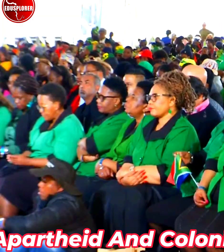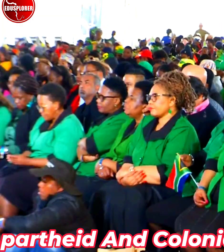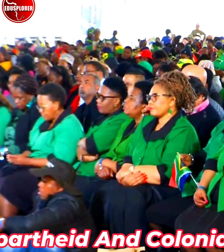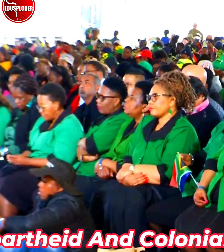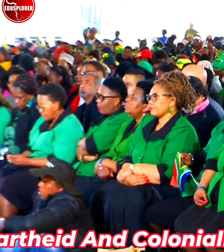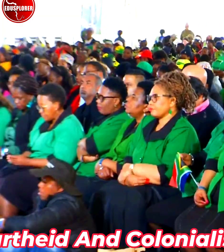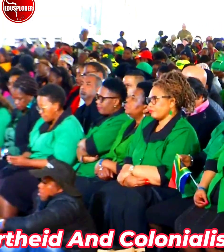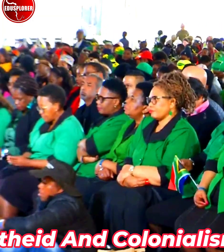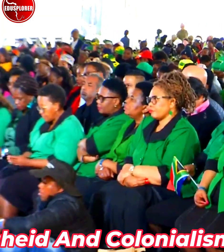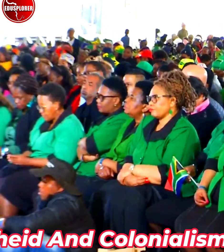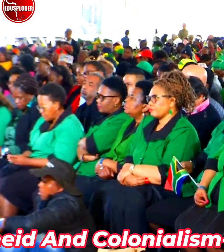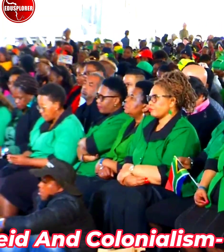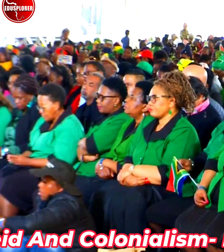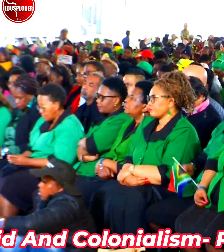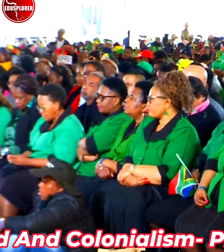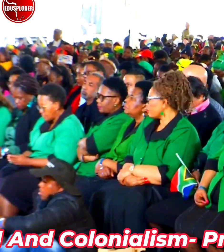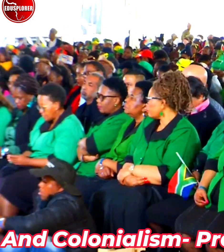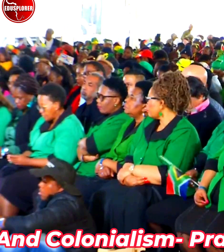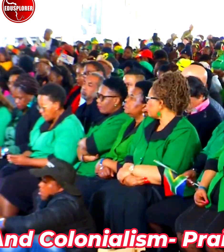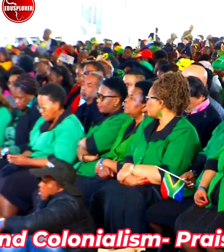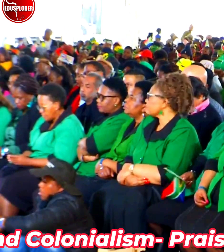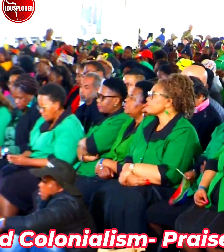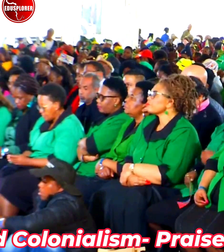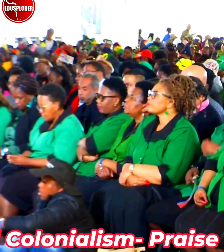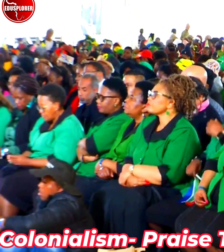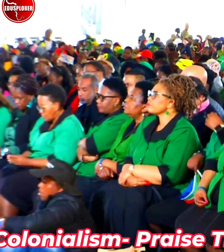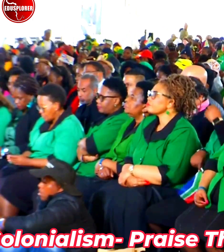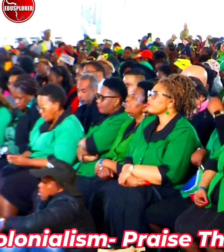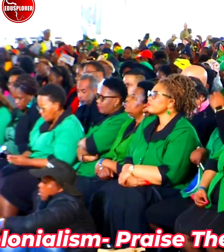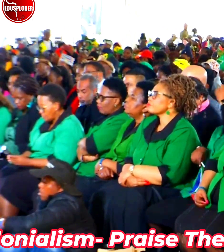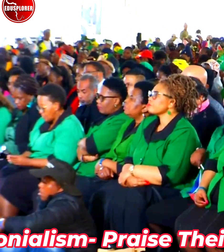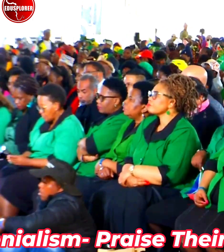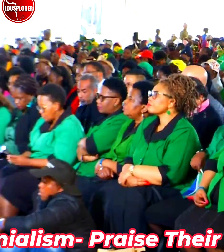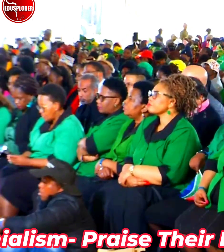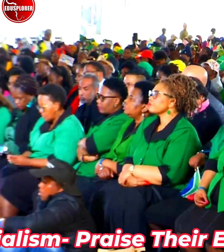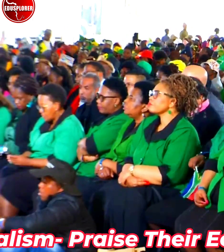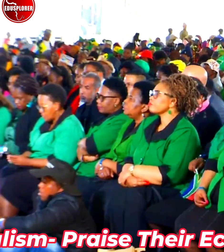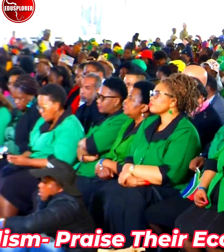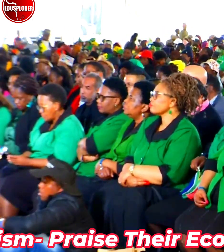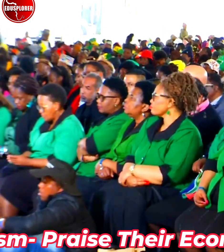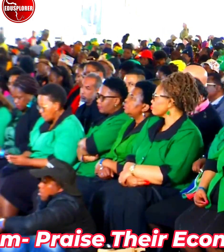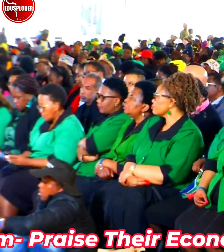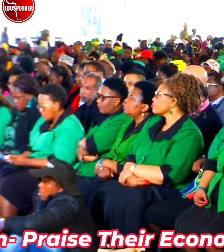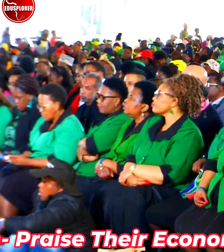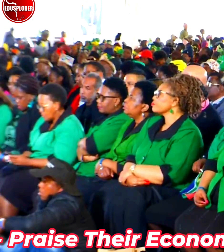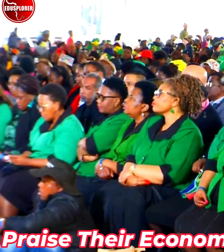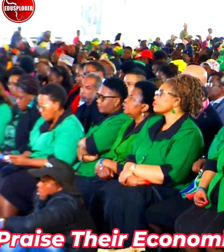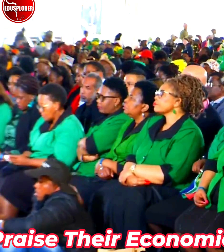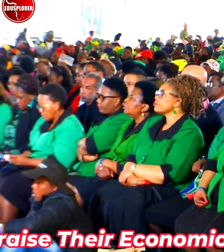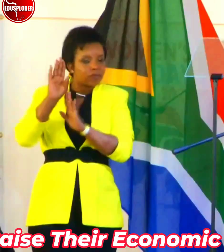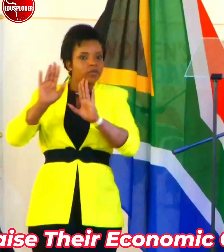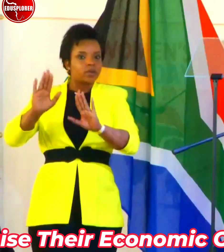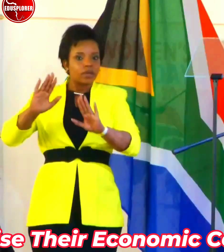how best the interests and the lives of our women can be improved. And that